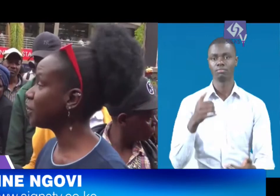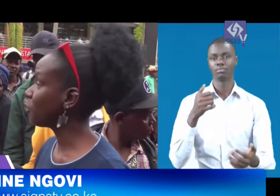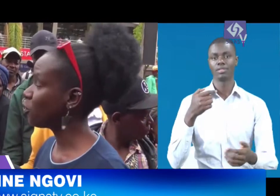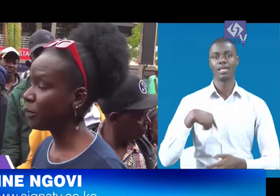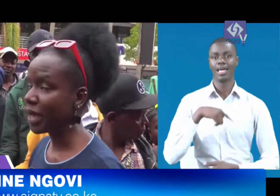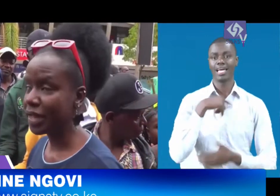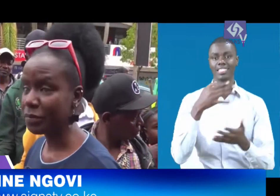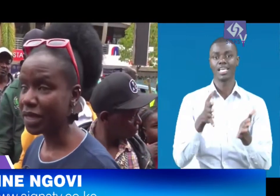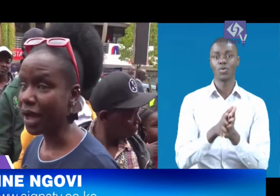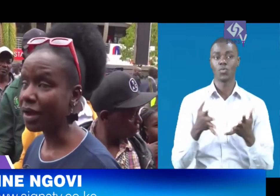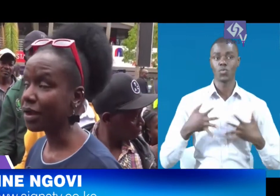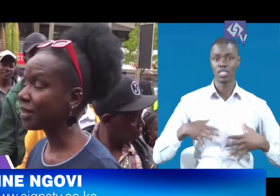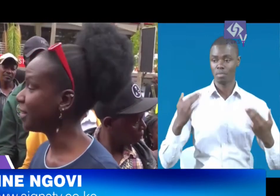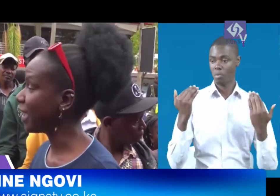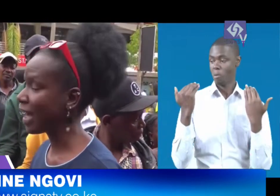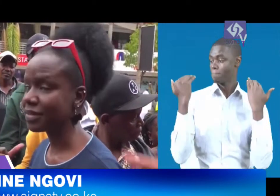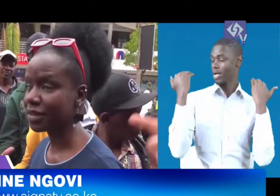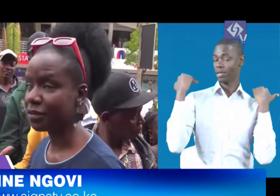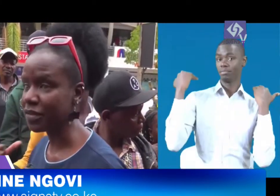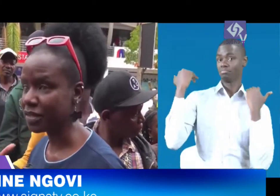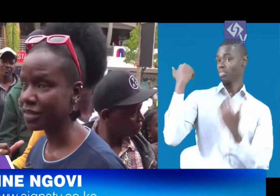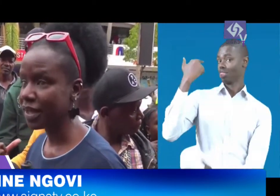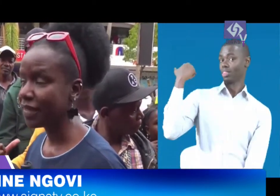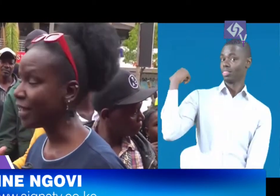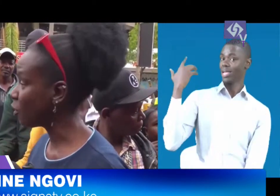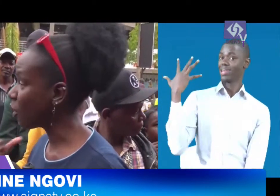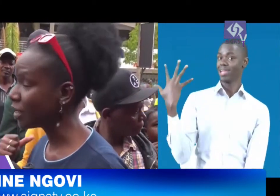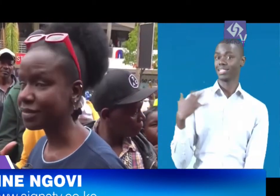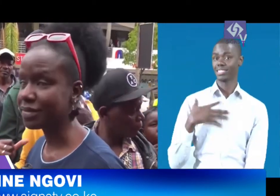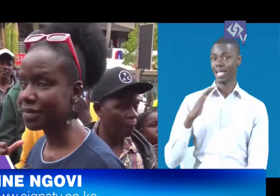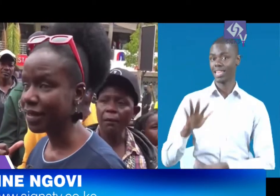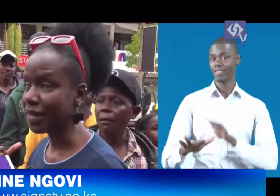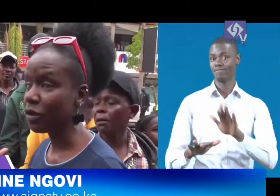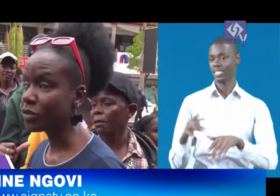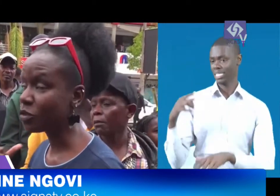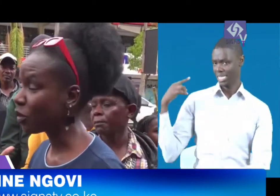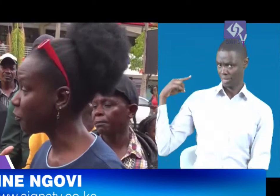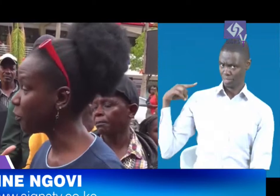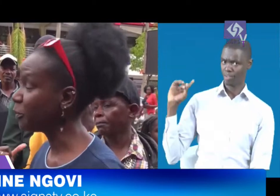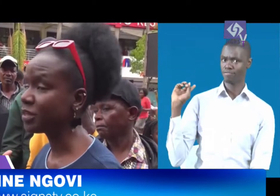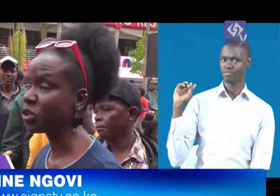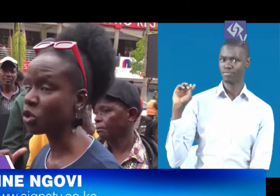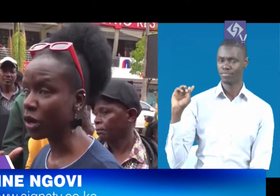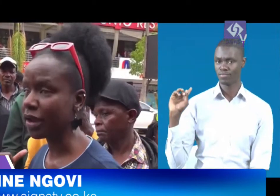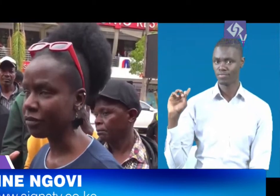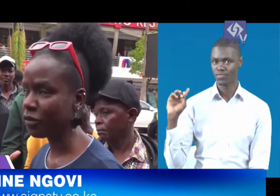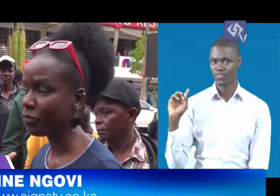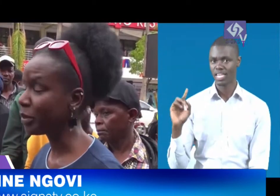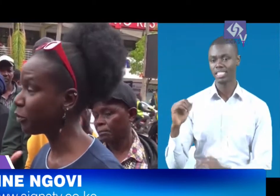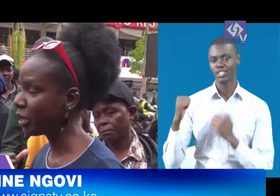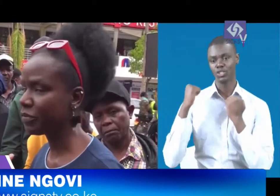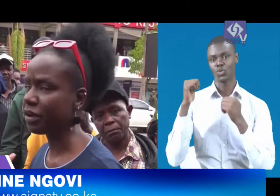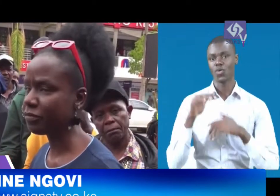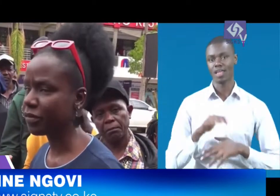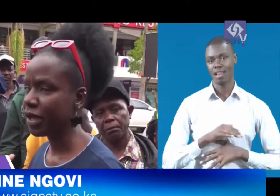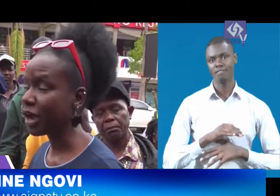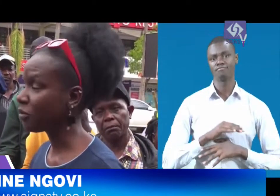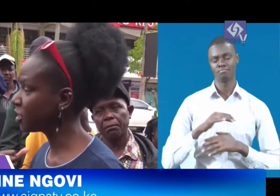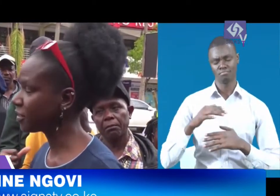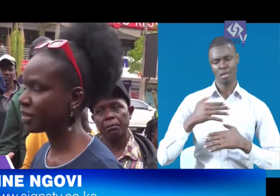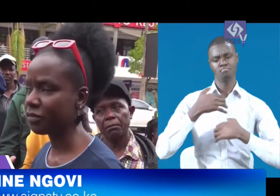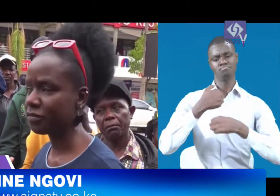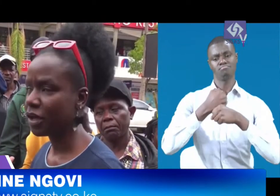And these people who are behind me are the hands and the feet. They're the ones who have been strong enough, who have been brave